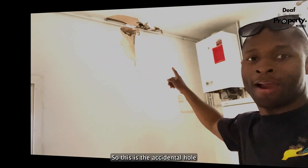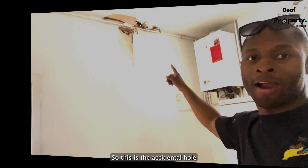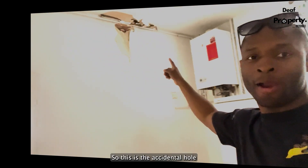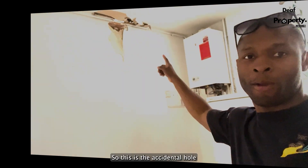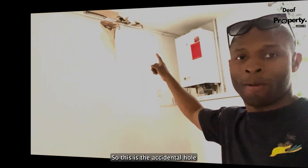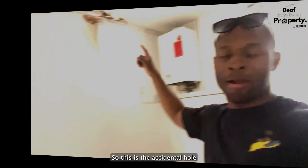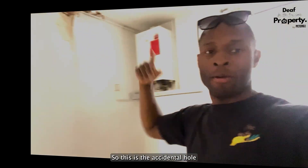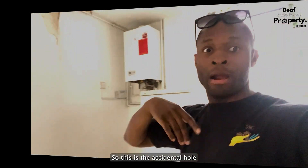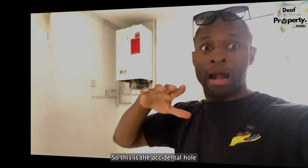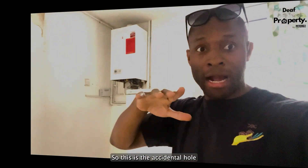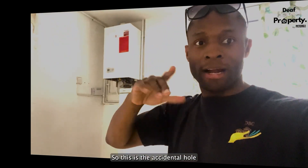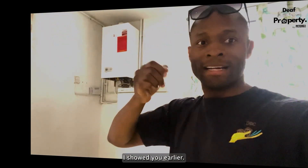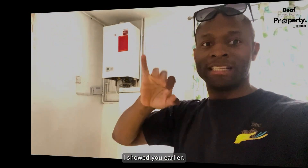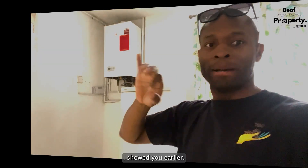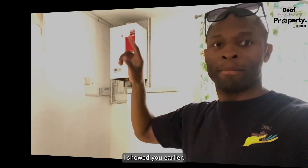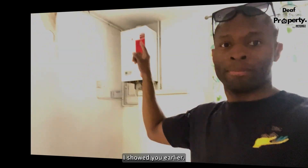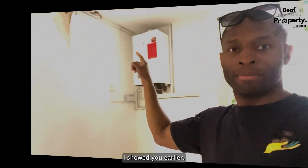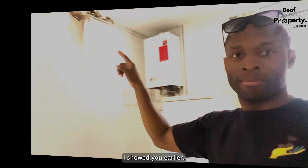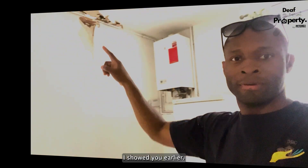So this is the accidental hole I showed you earlier.